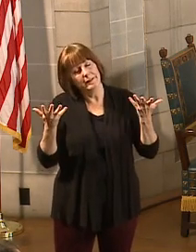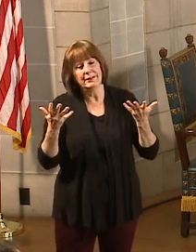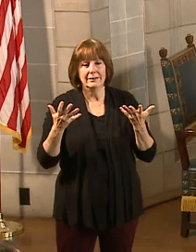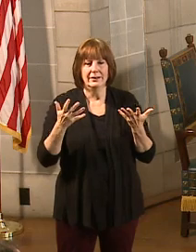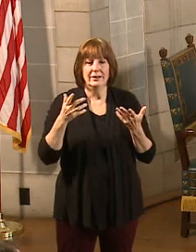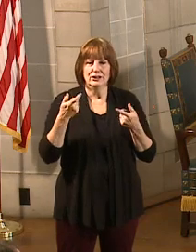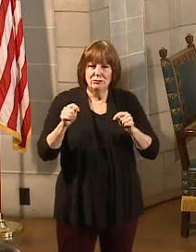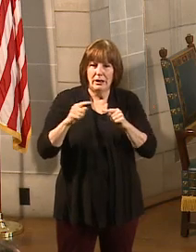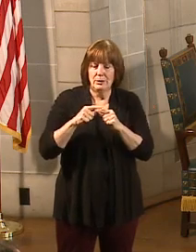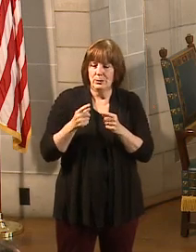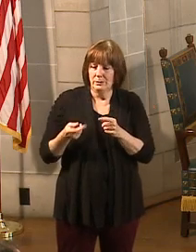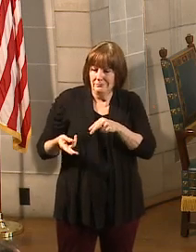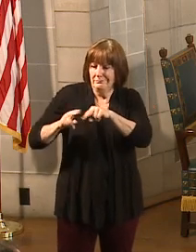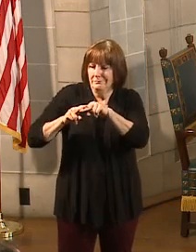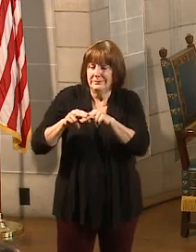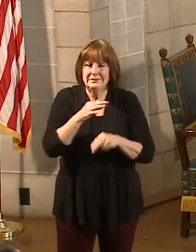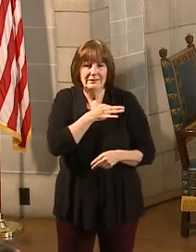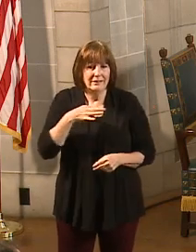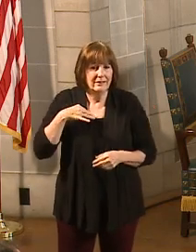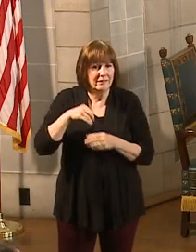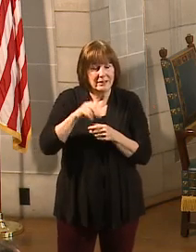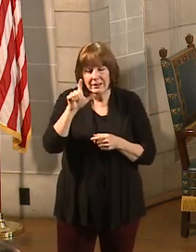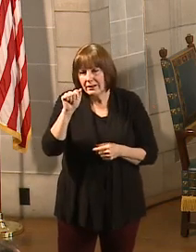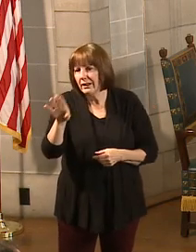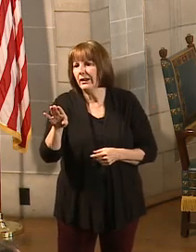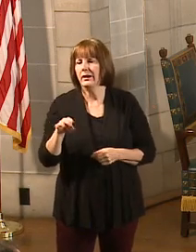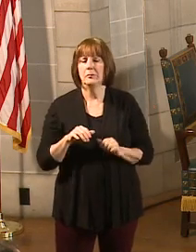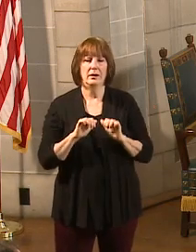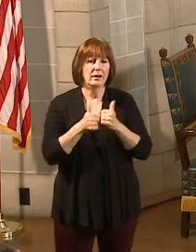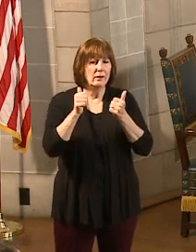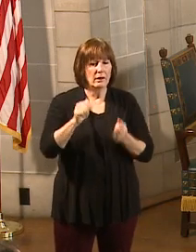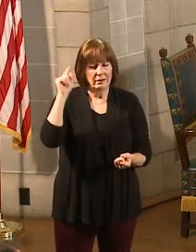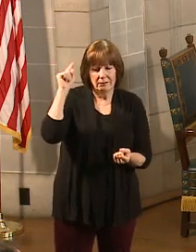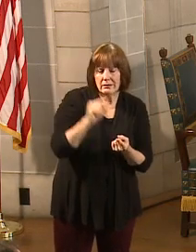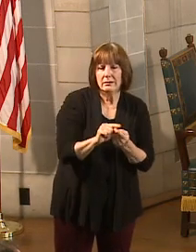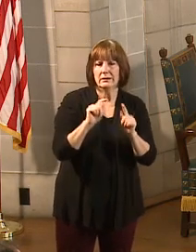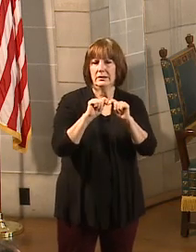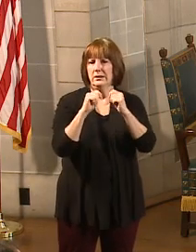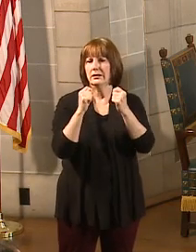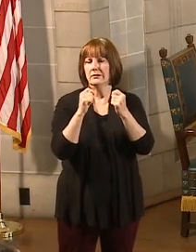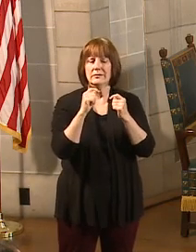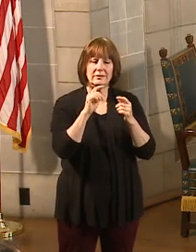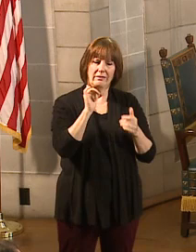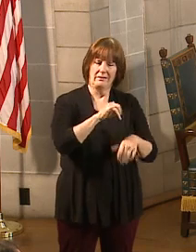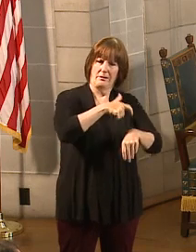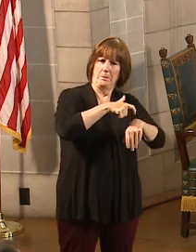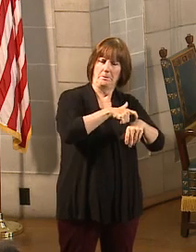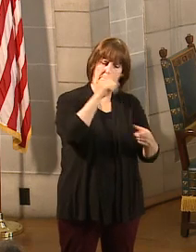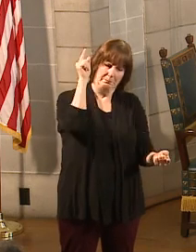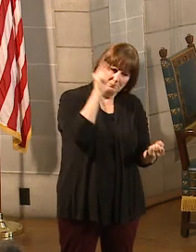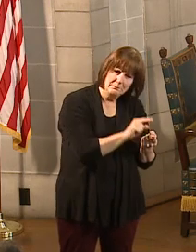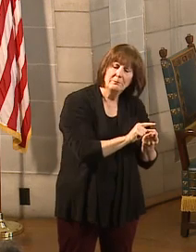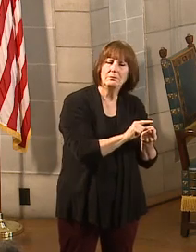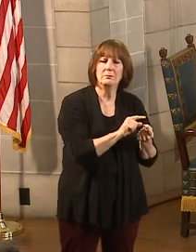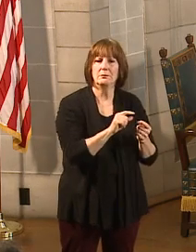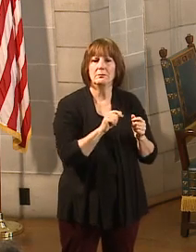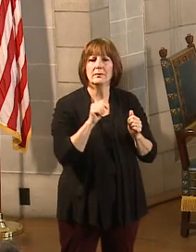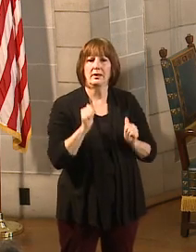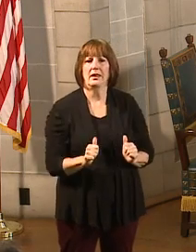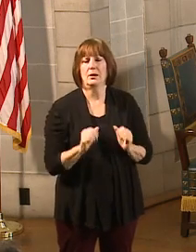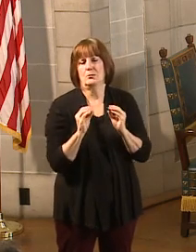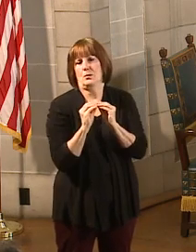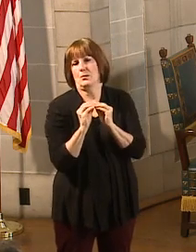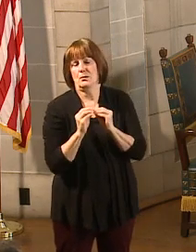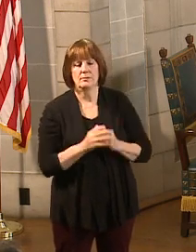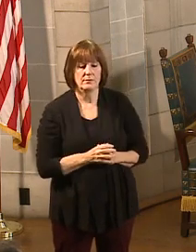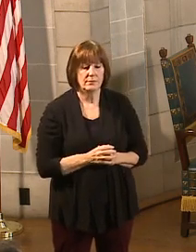in the lab. We're staffing up. We've got a team looking at how we can reduce the time further. So we are looking at ways to be able to reduce that time, but